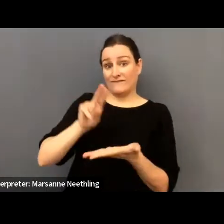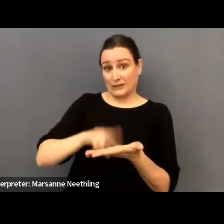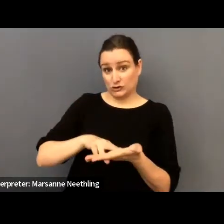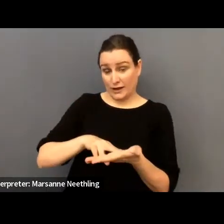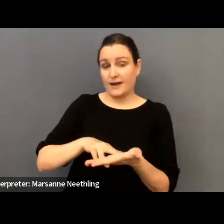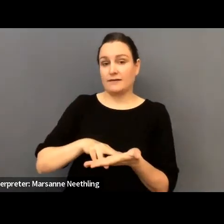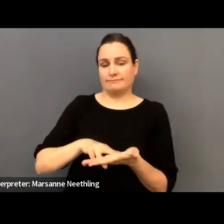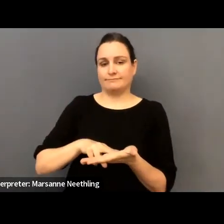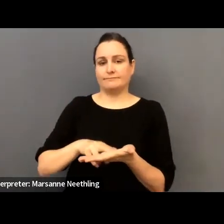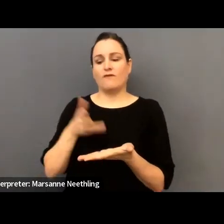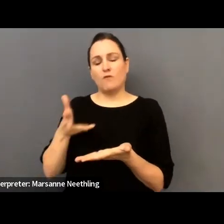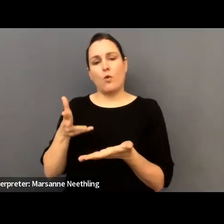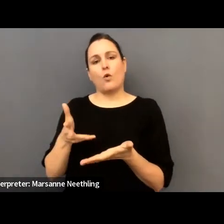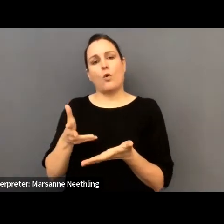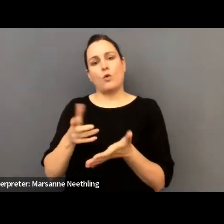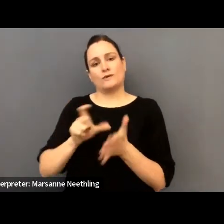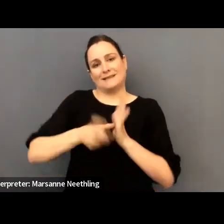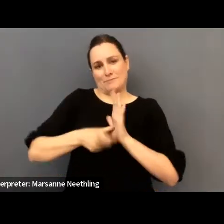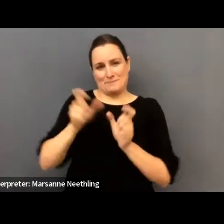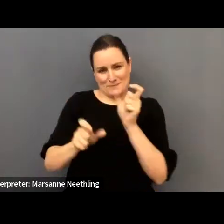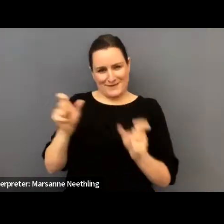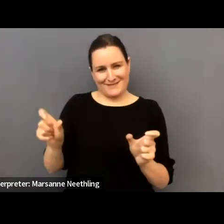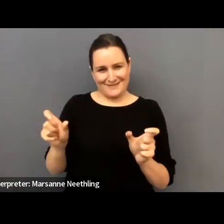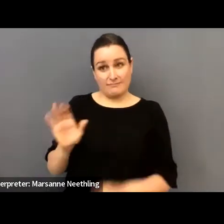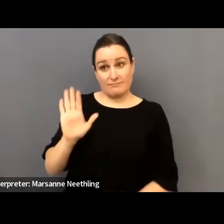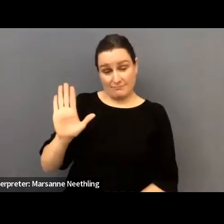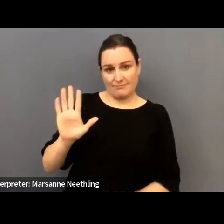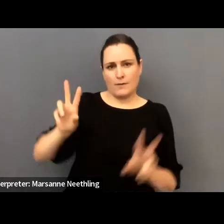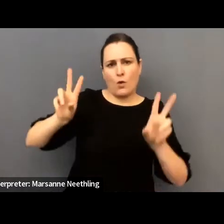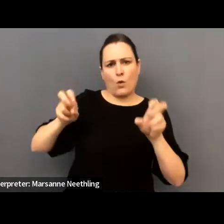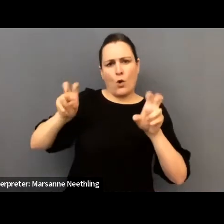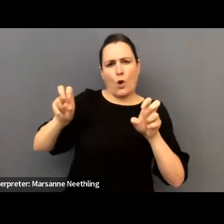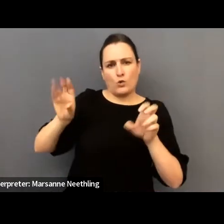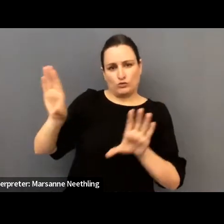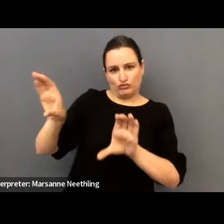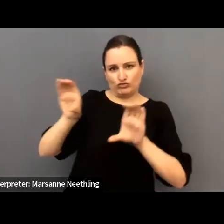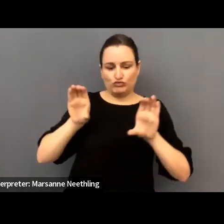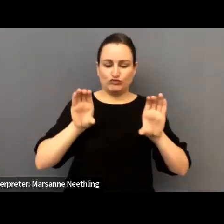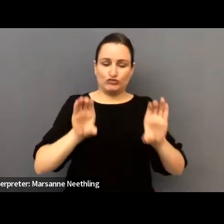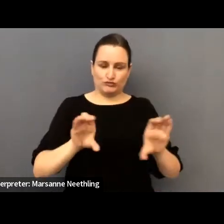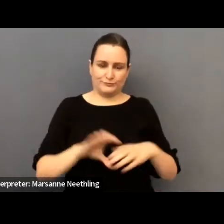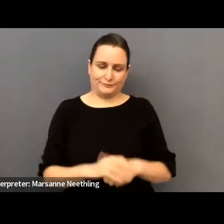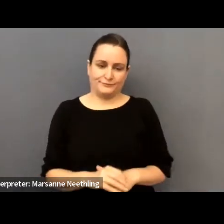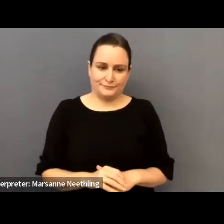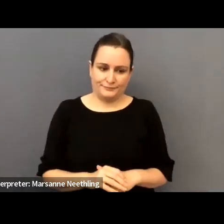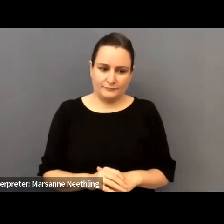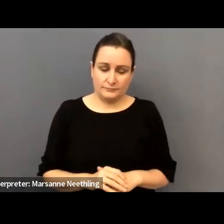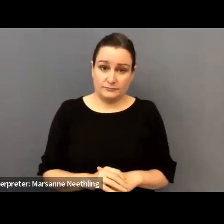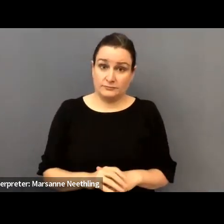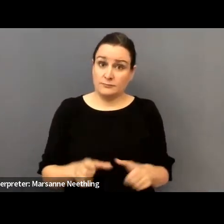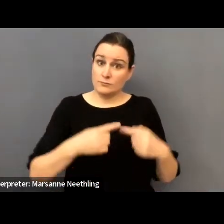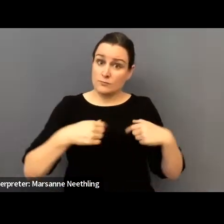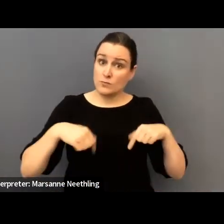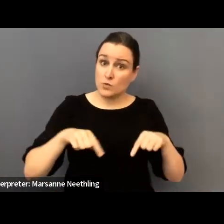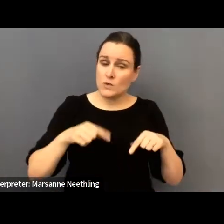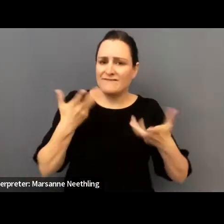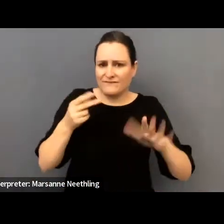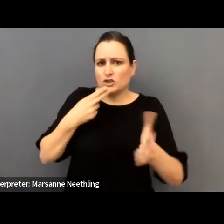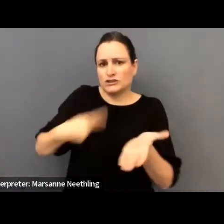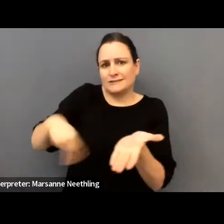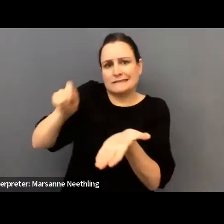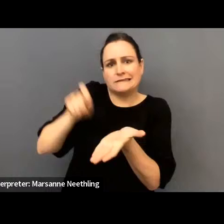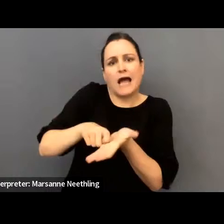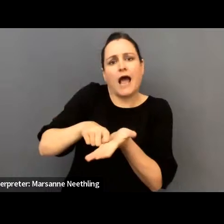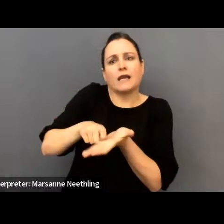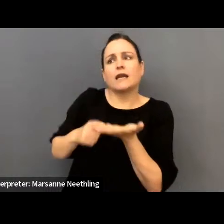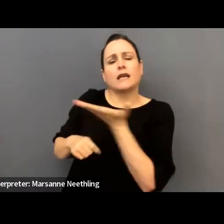Disabilities and say that the benchmark has been set. We've signed the UN Convention on the Rights